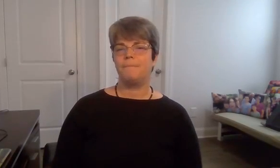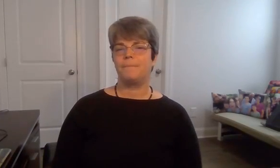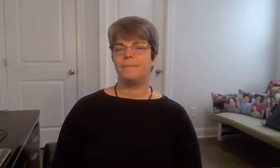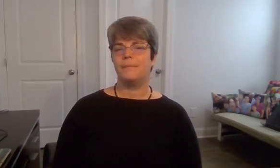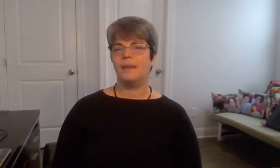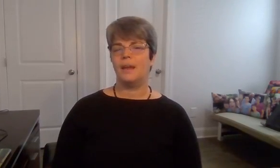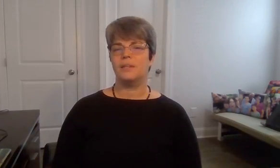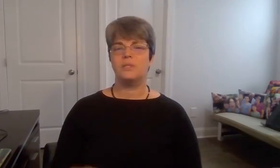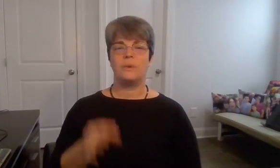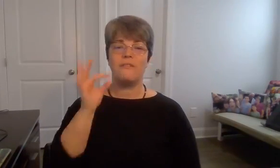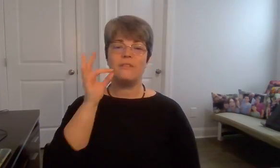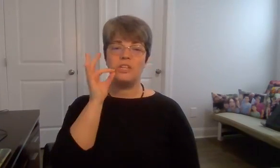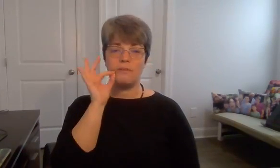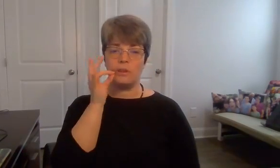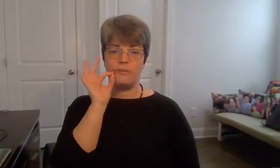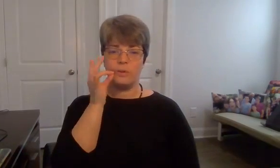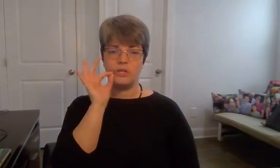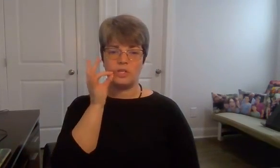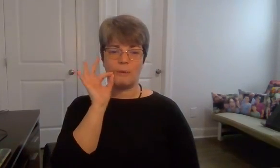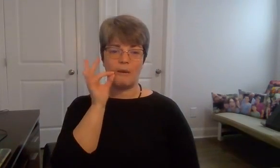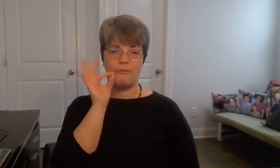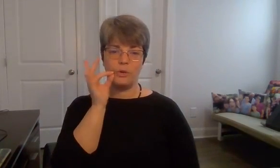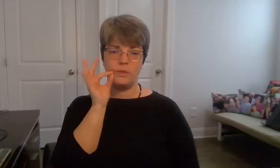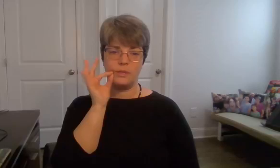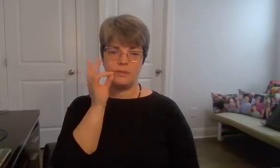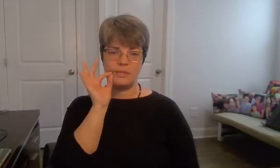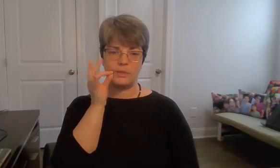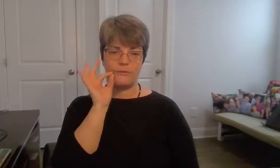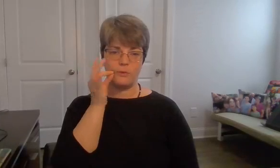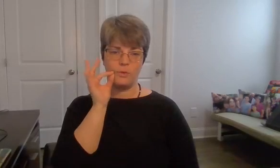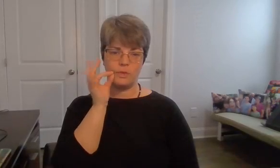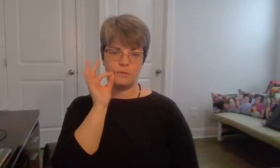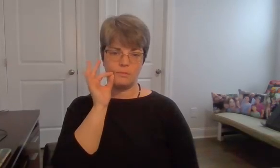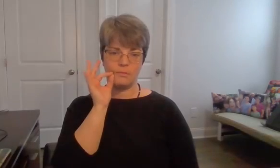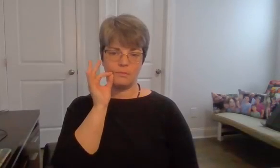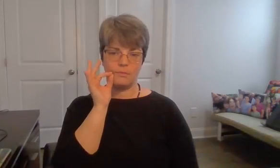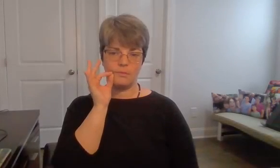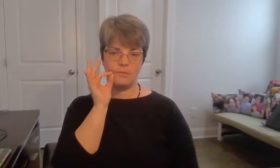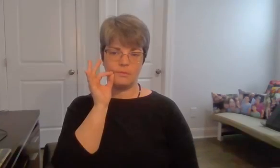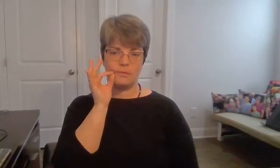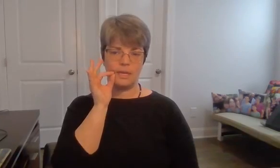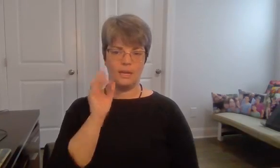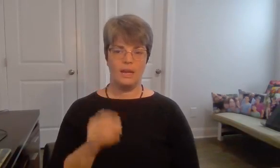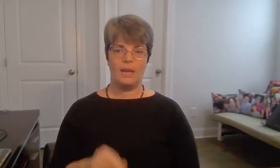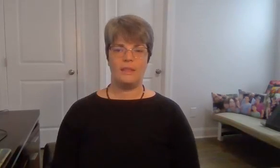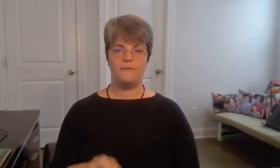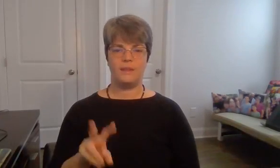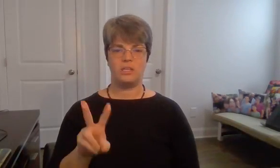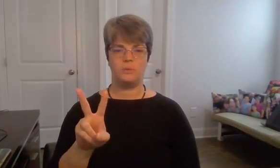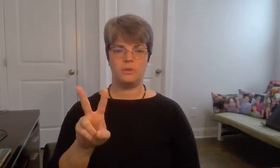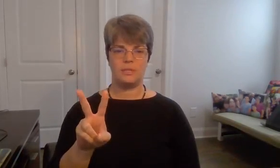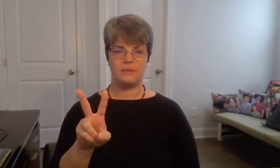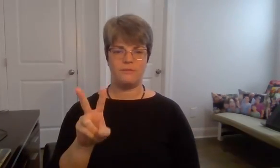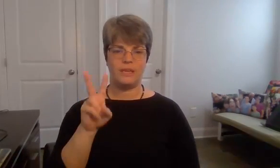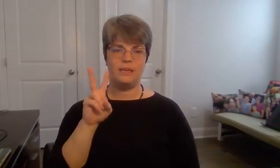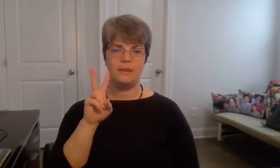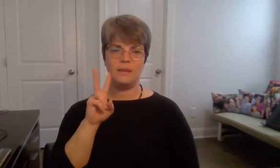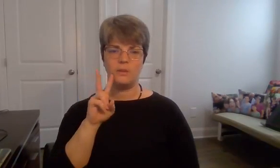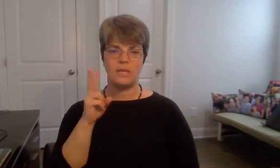So we have, in general, if you want to just talk about fruit, this is fruit. right? And then vegetables is a V, and you tap